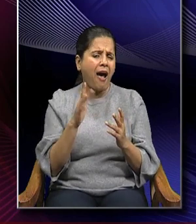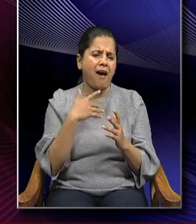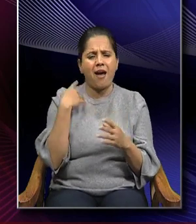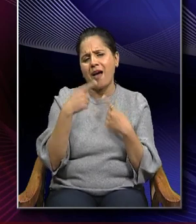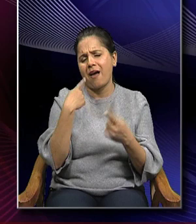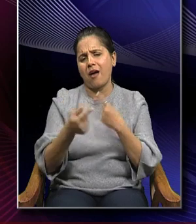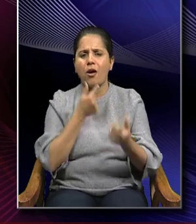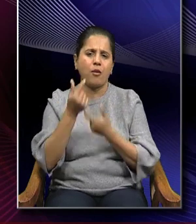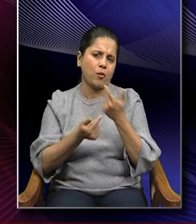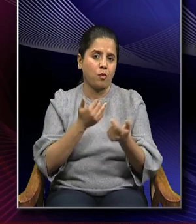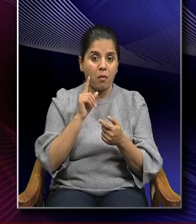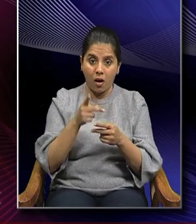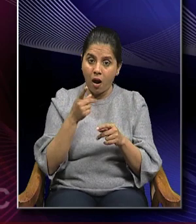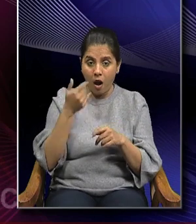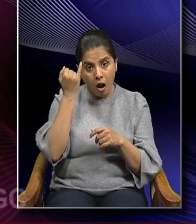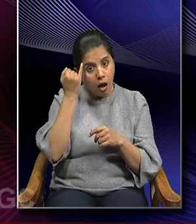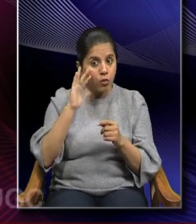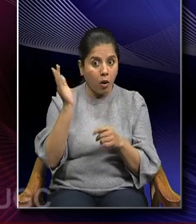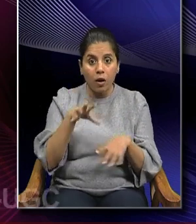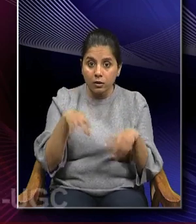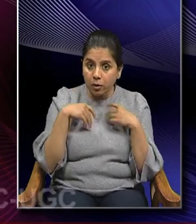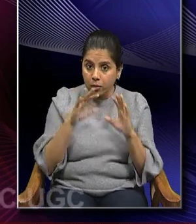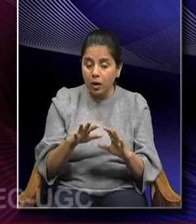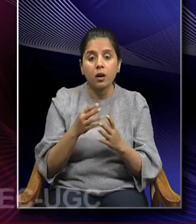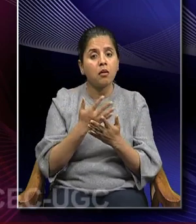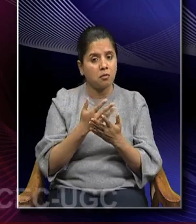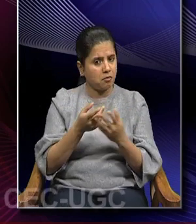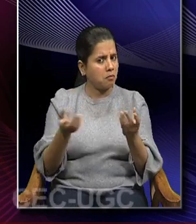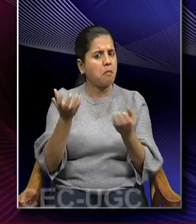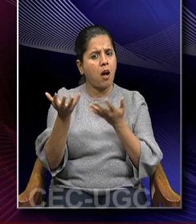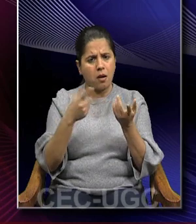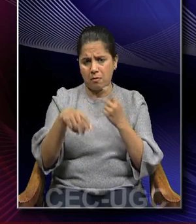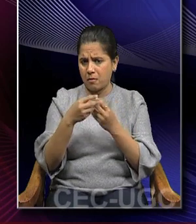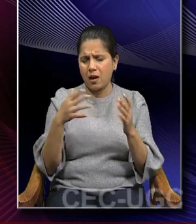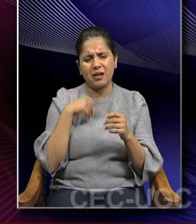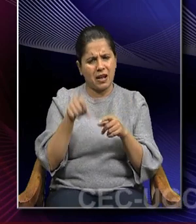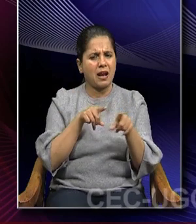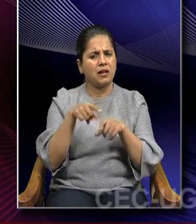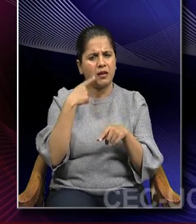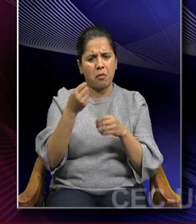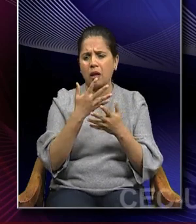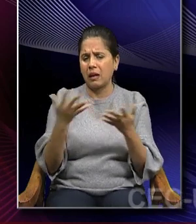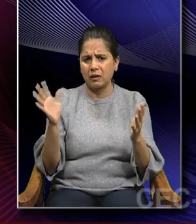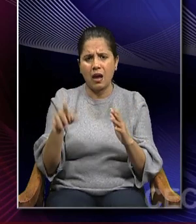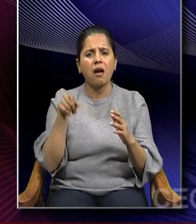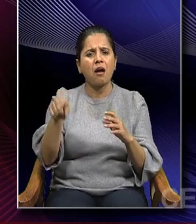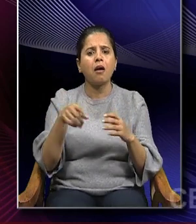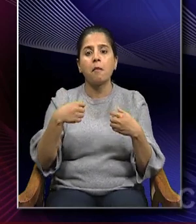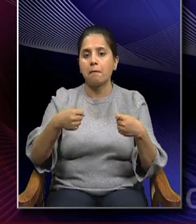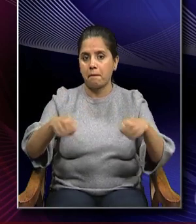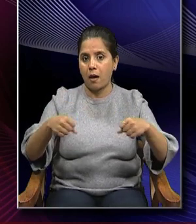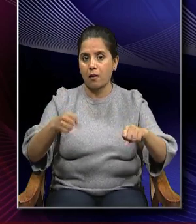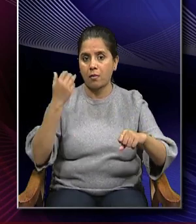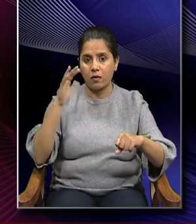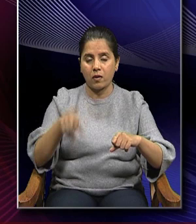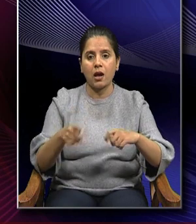cannot sustain. There are a number of products which came into the market. I can give you an example of a bike which is